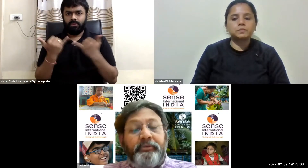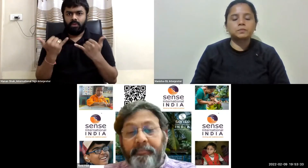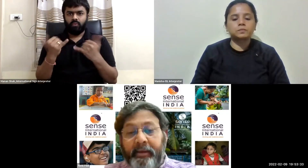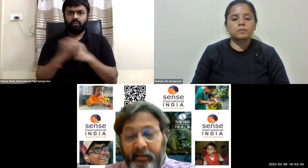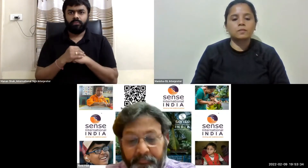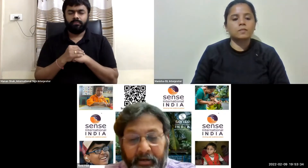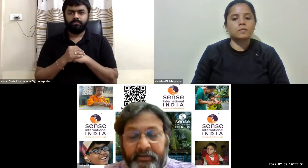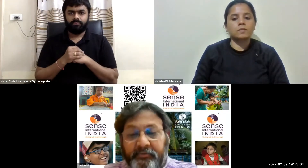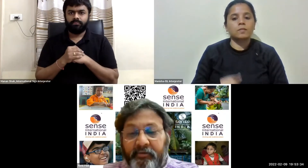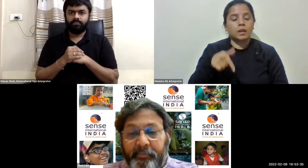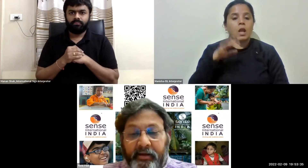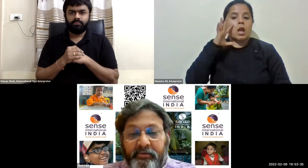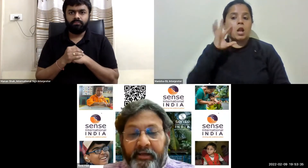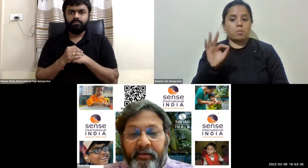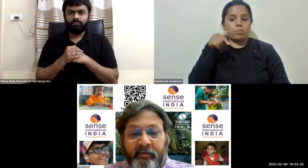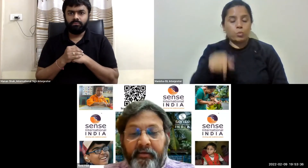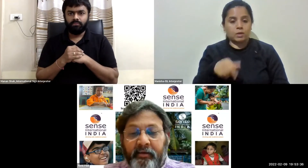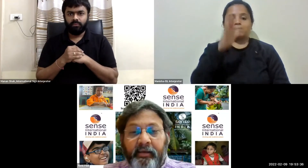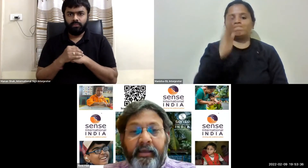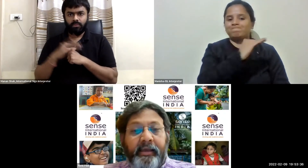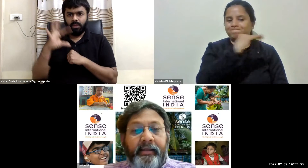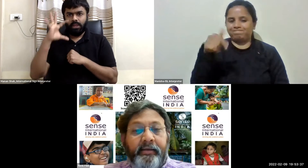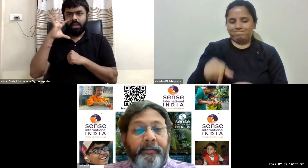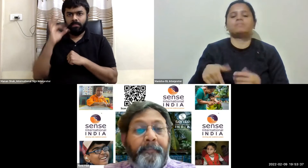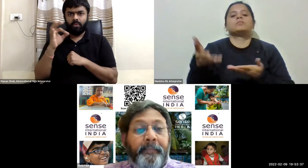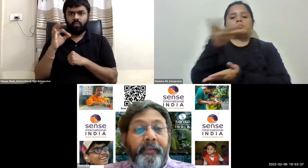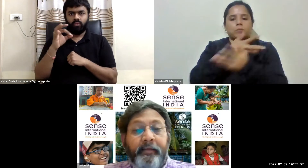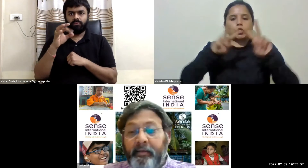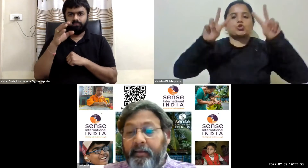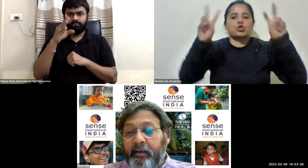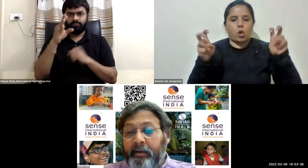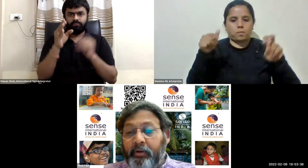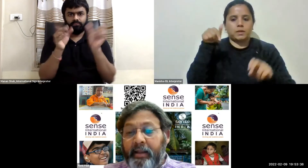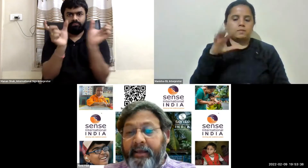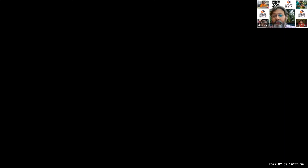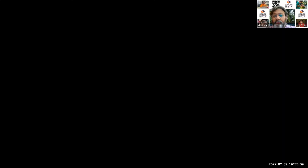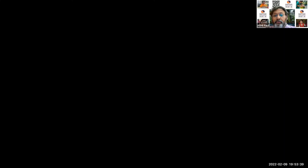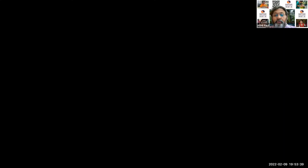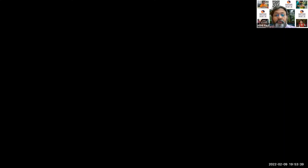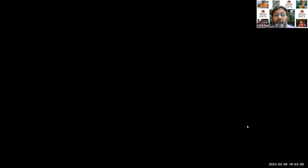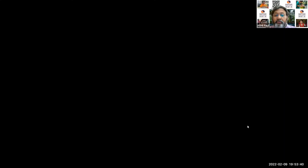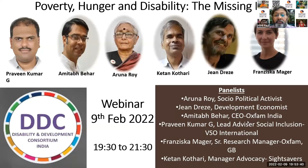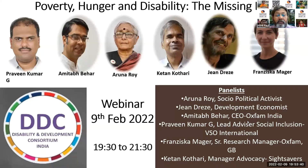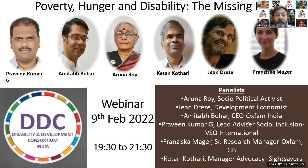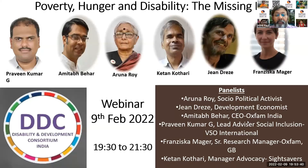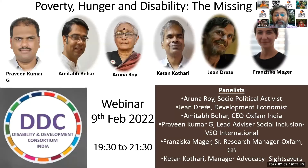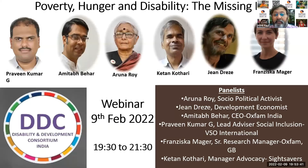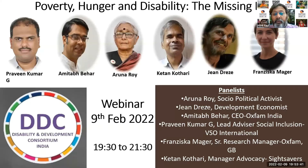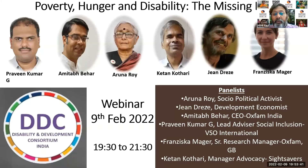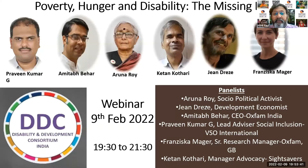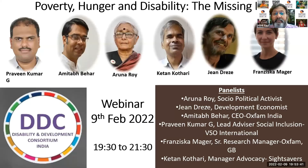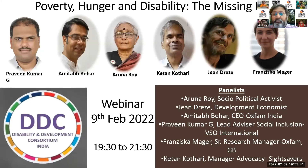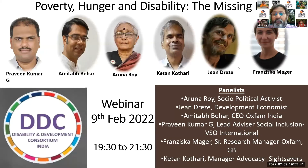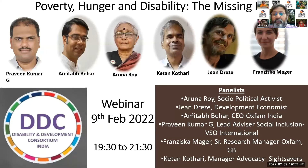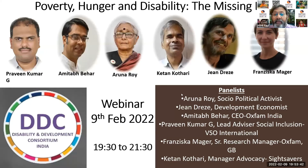We come to the main part of our webinar today, and I would like to, among